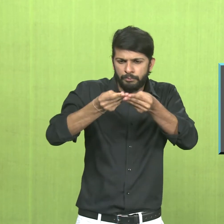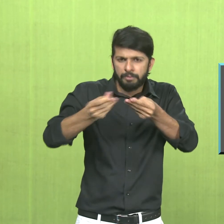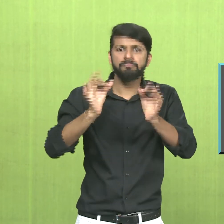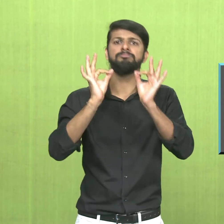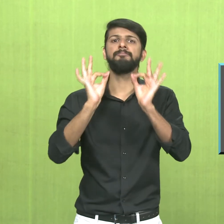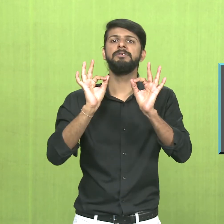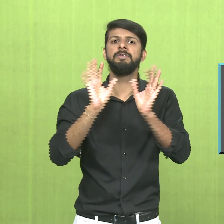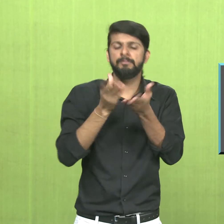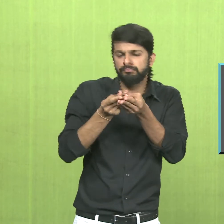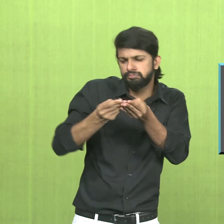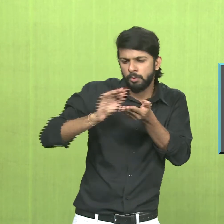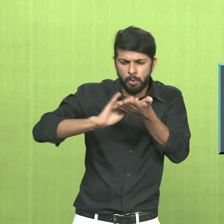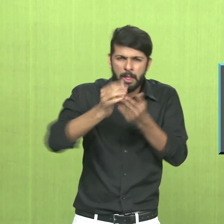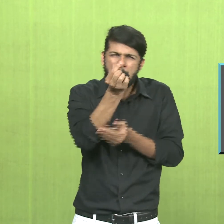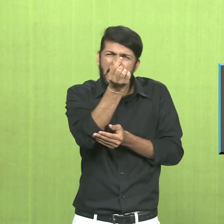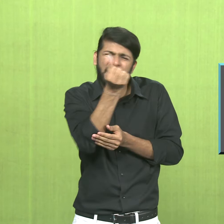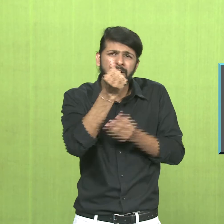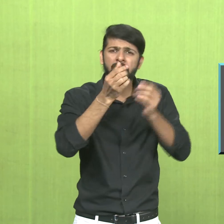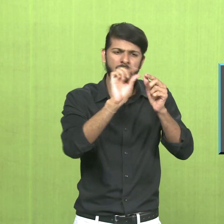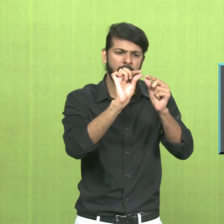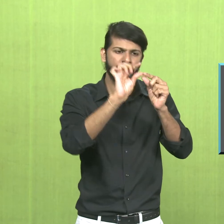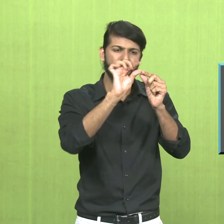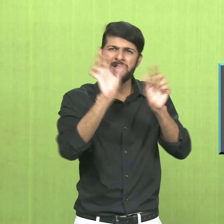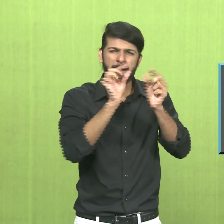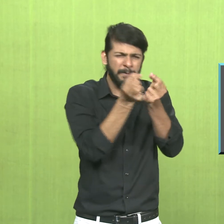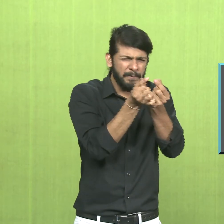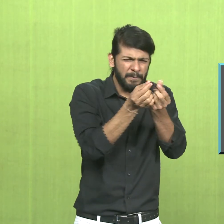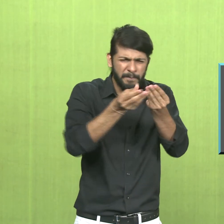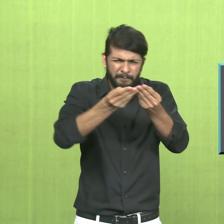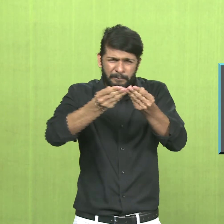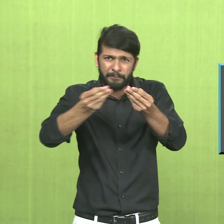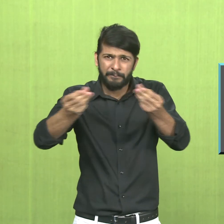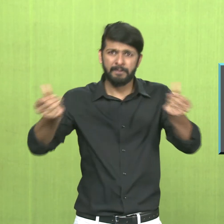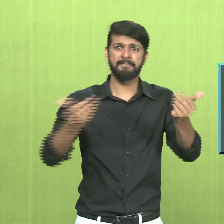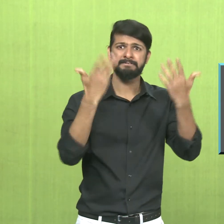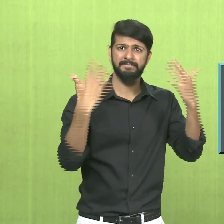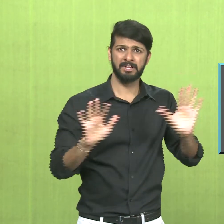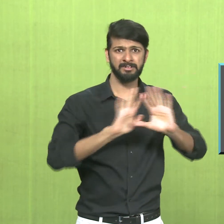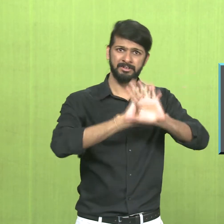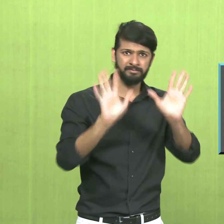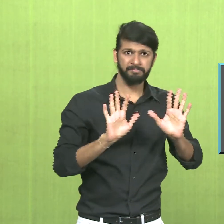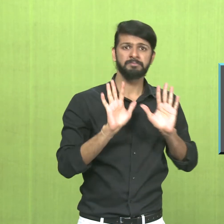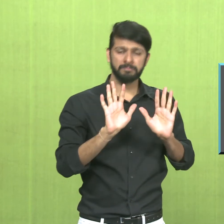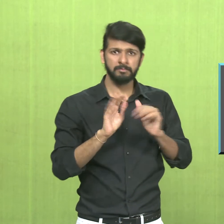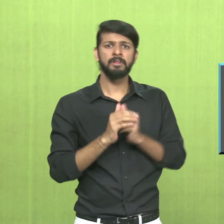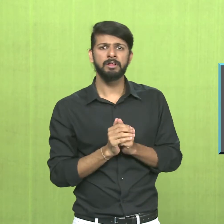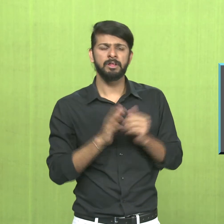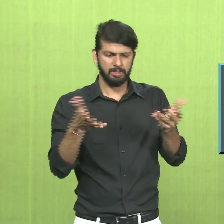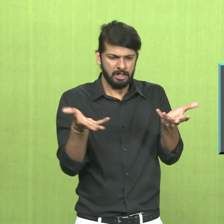pure powdered pigment, that is color pigment. It is finely ground and powdered,